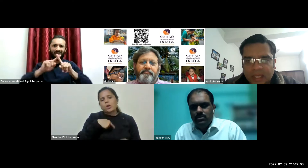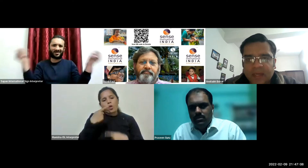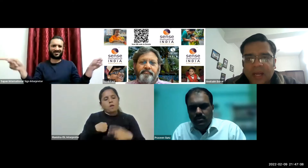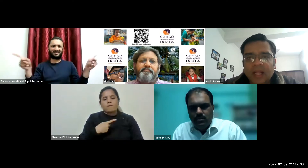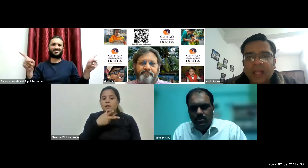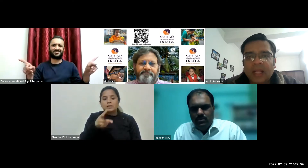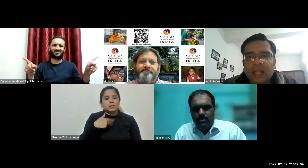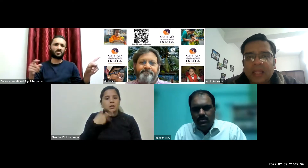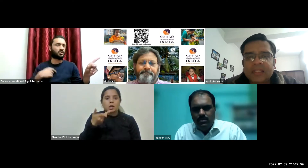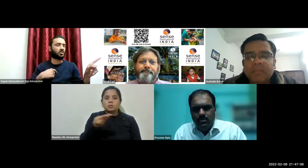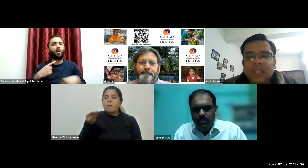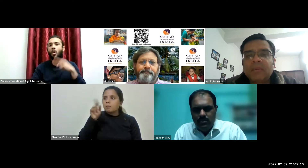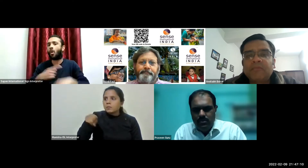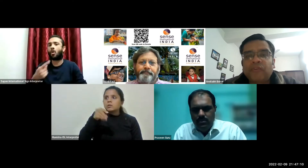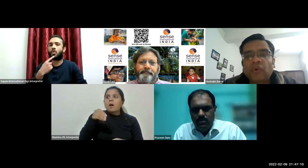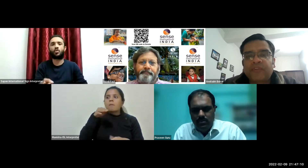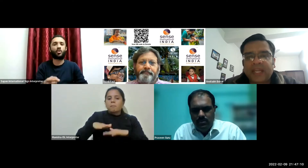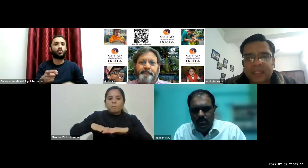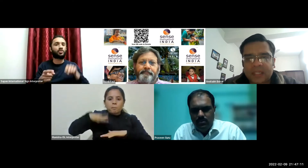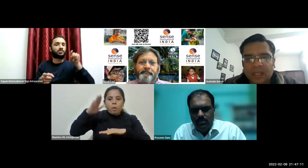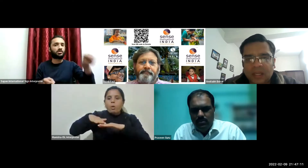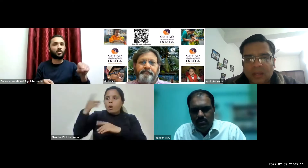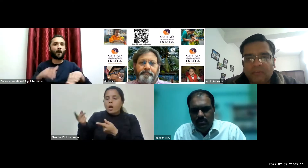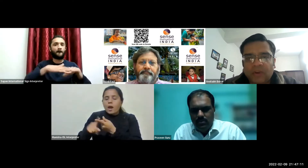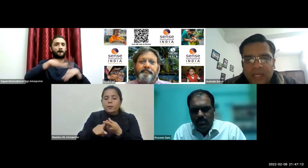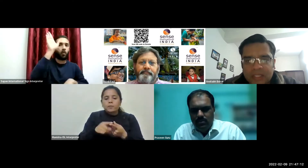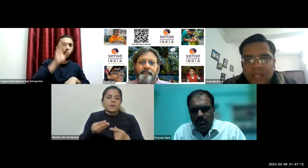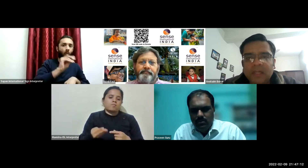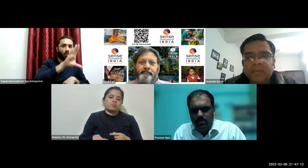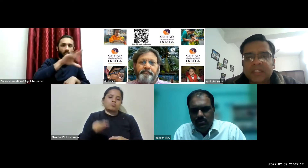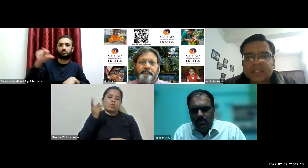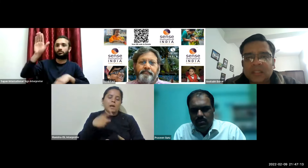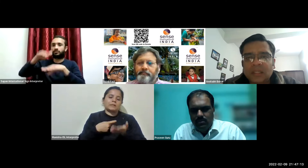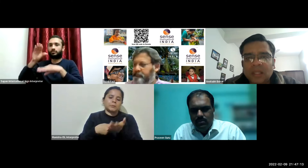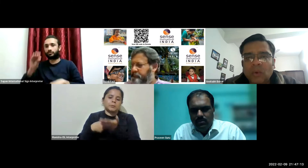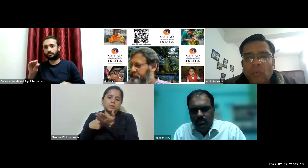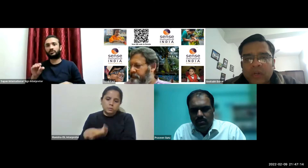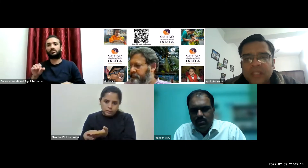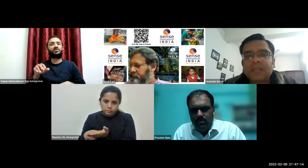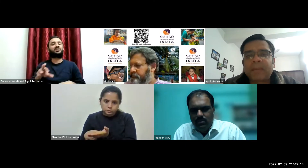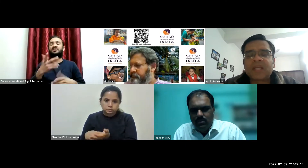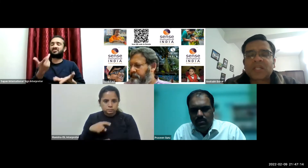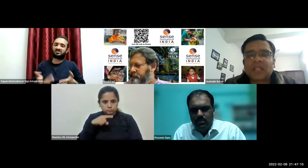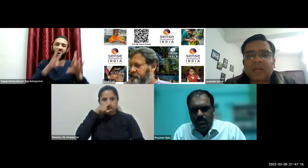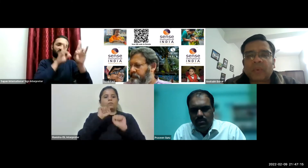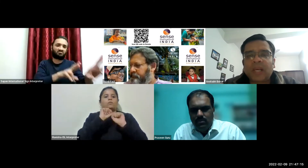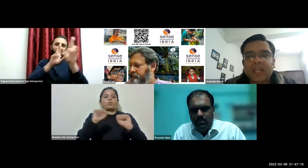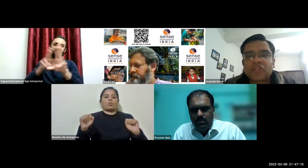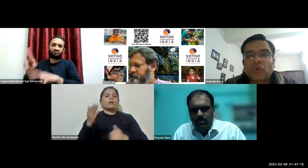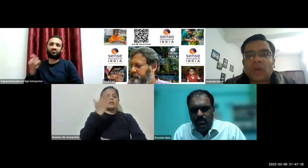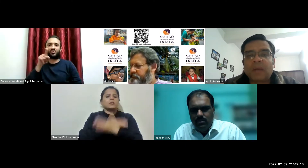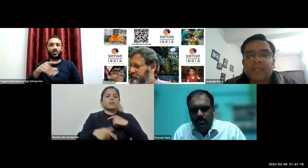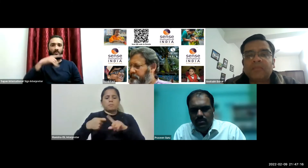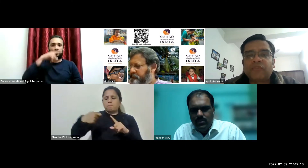rights, etc. There's a minimum floor of dignity. For a disabled person, what is the pension that